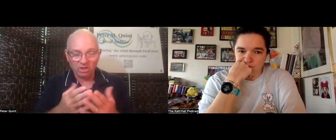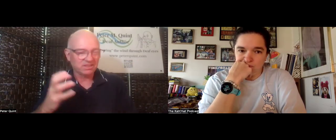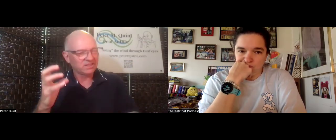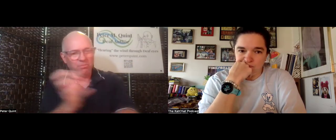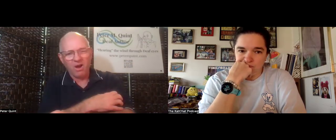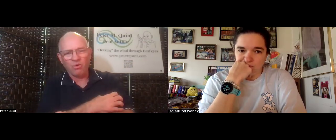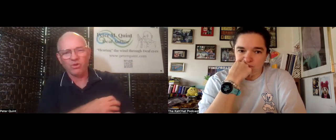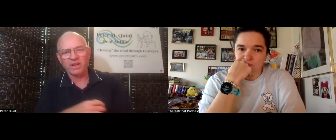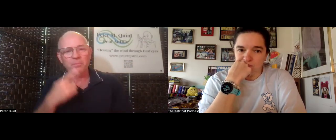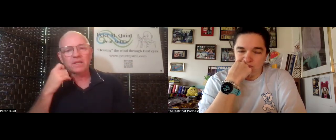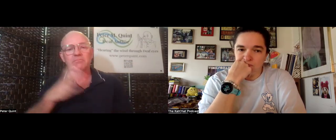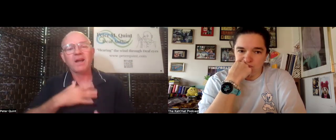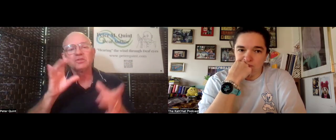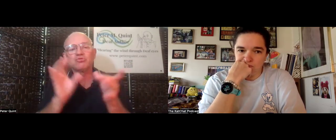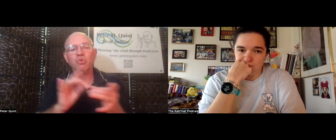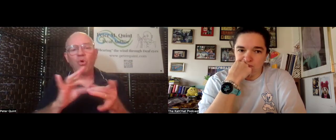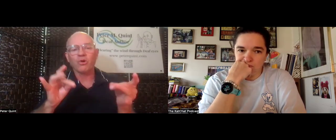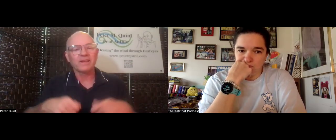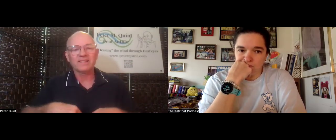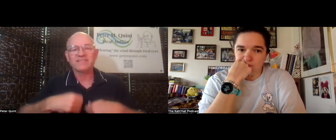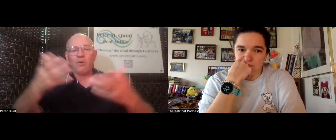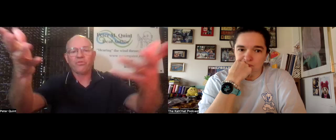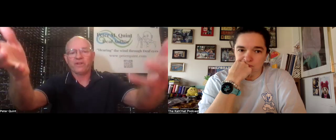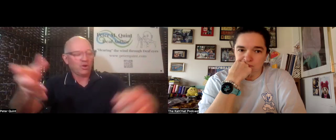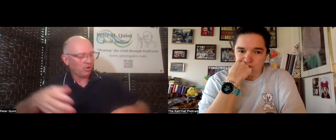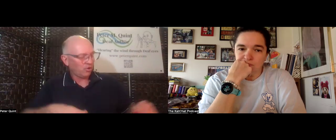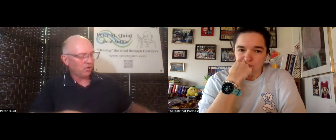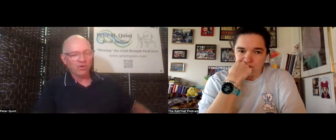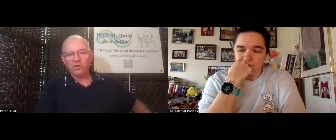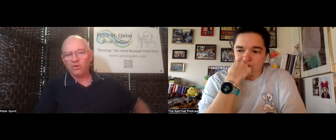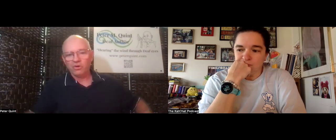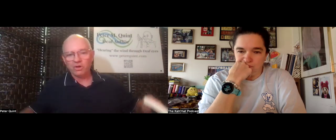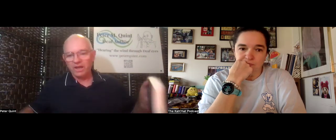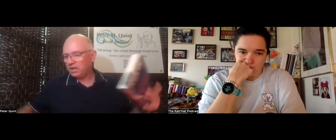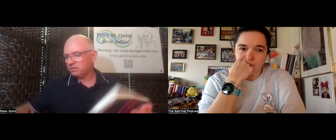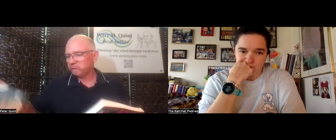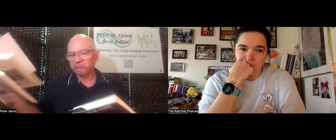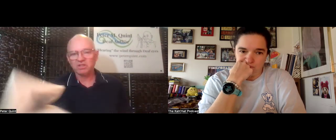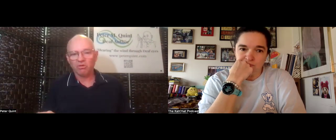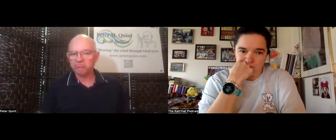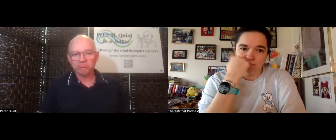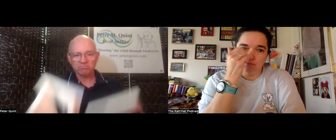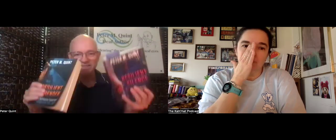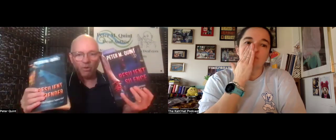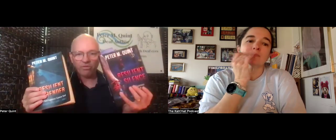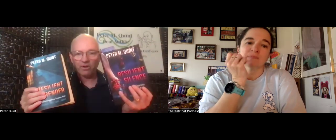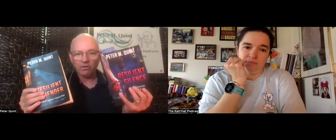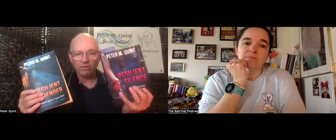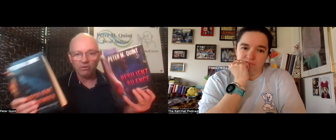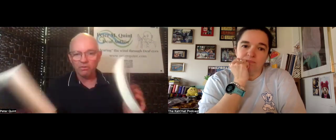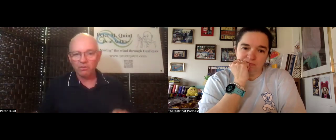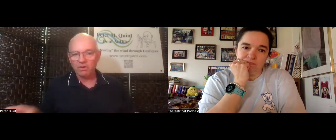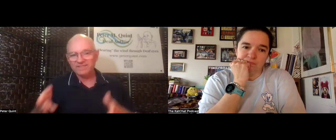my books is empowering because my story is out there. Okay. You know, it's out